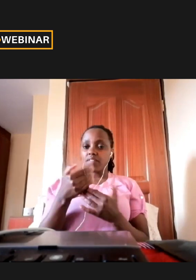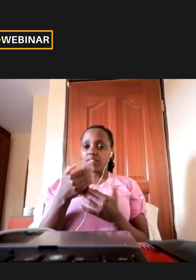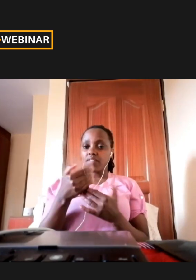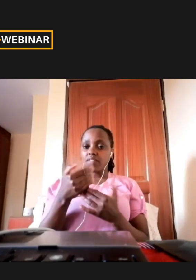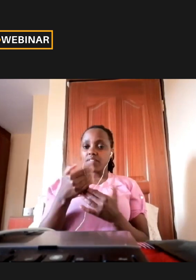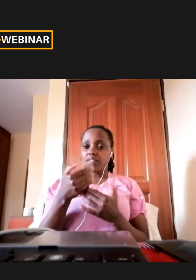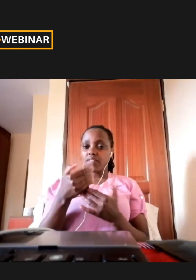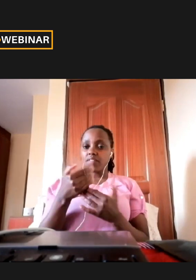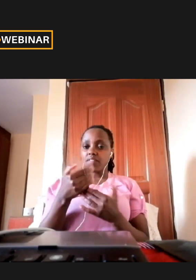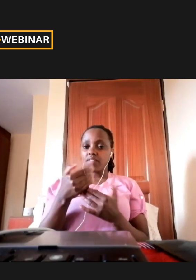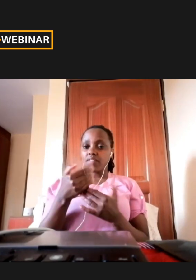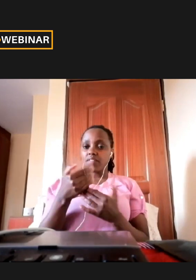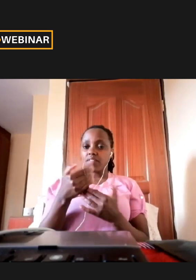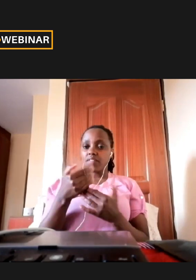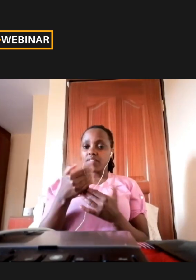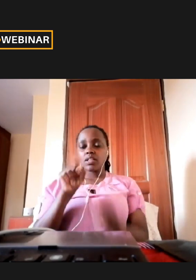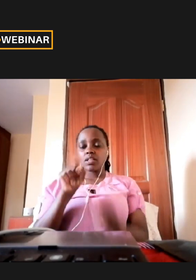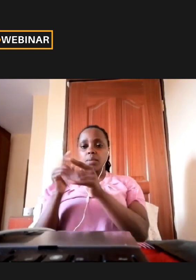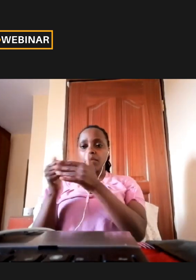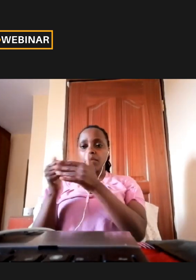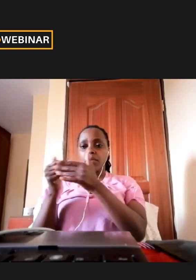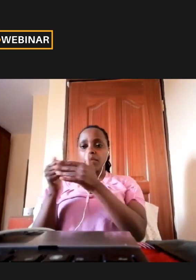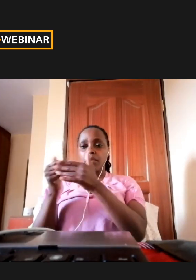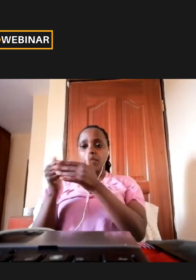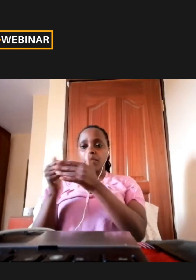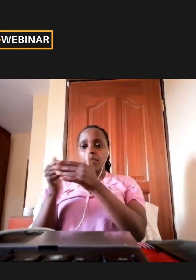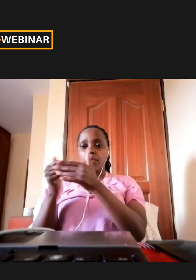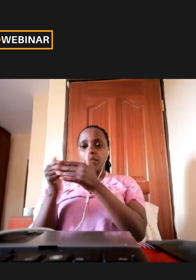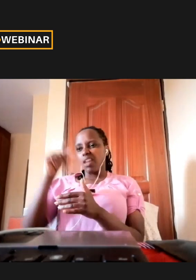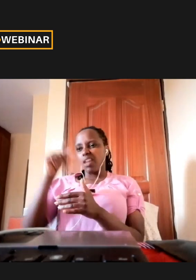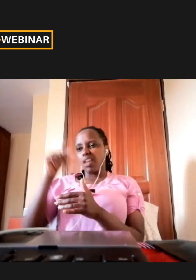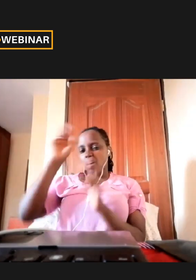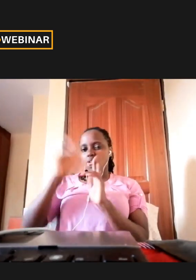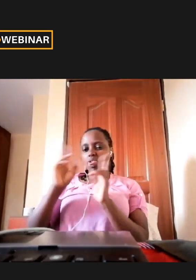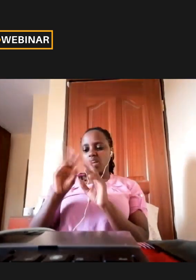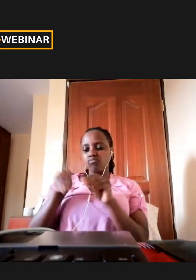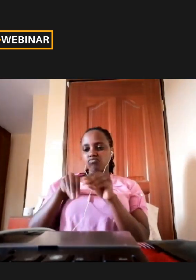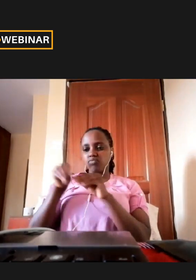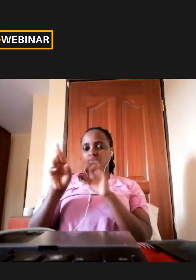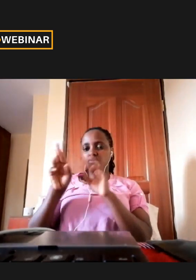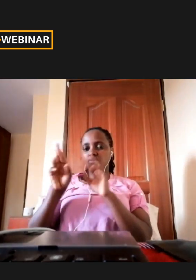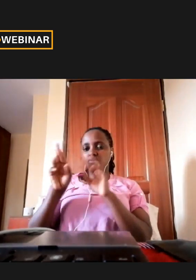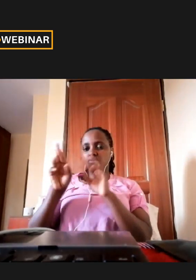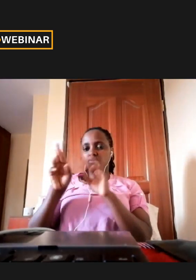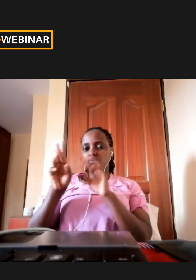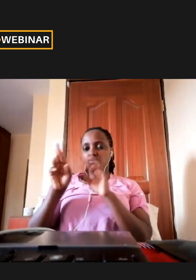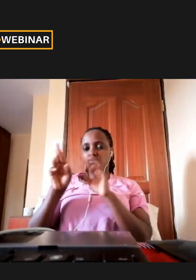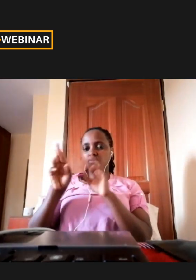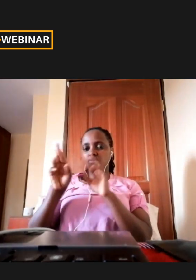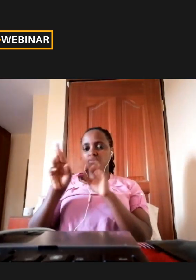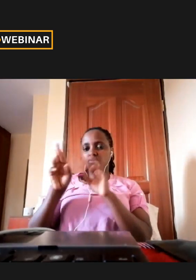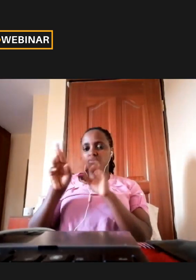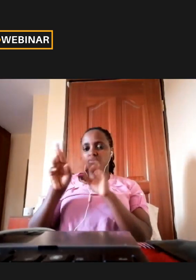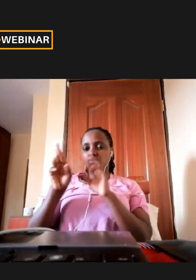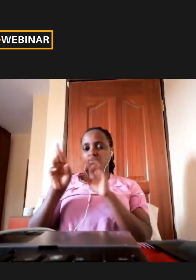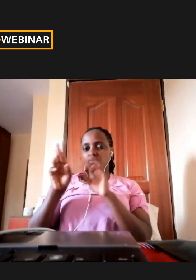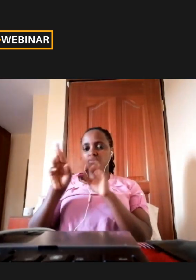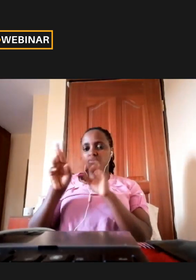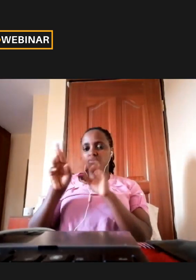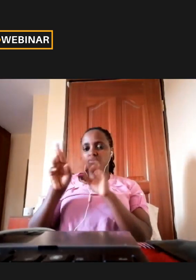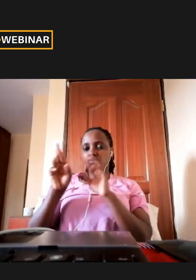place, and like I said, the state has already prepared its report and is ready for submission. Thank